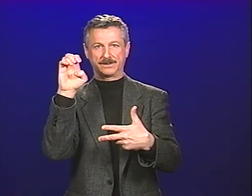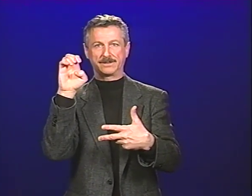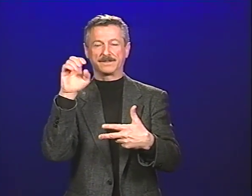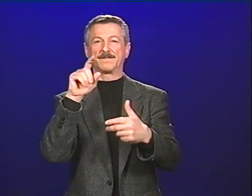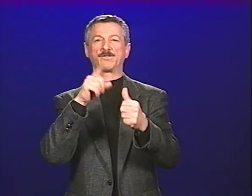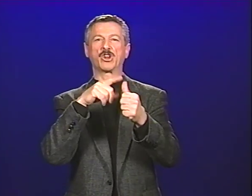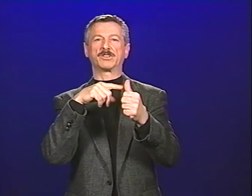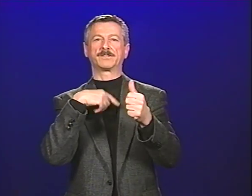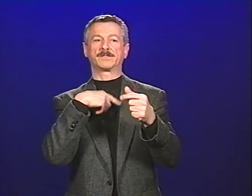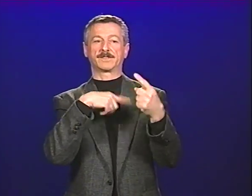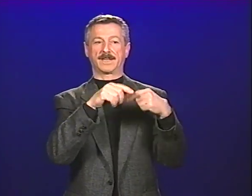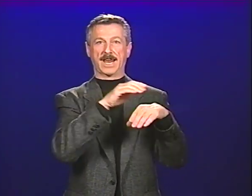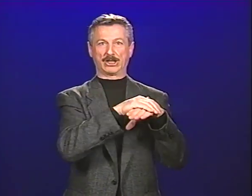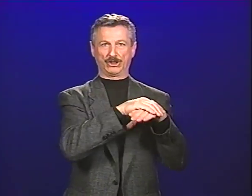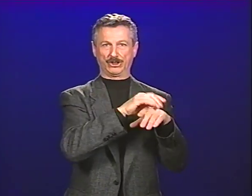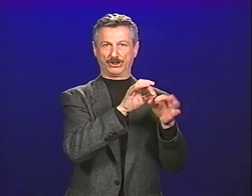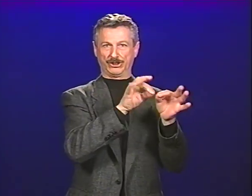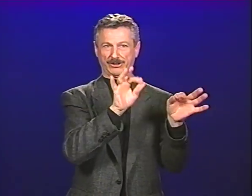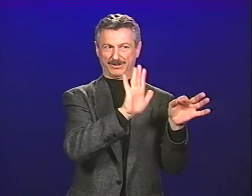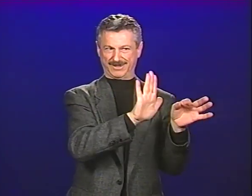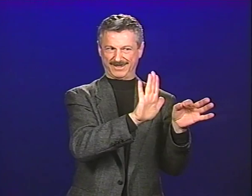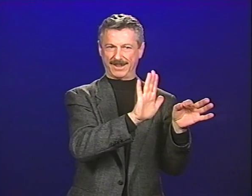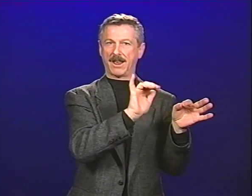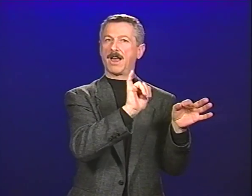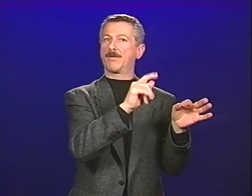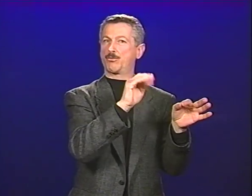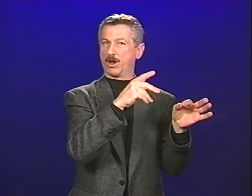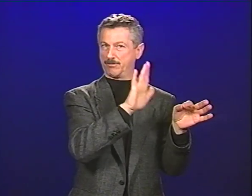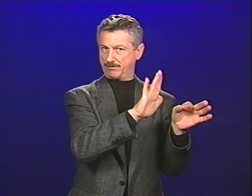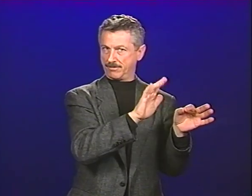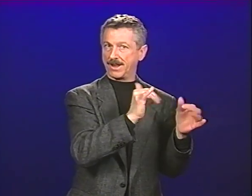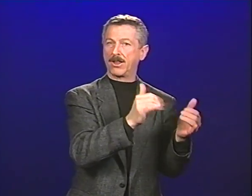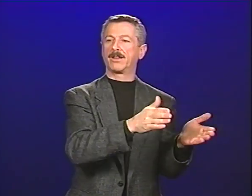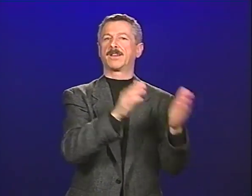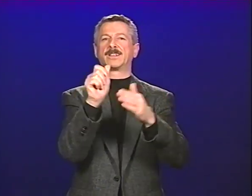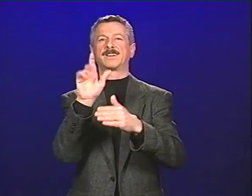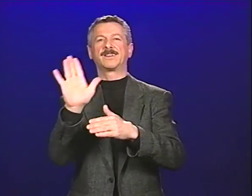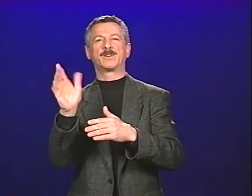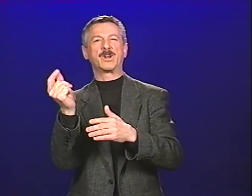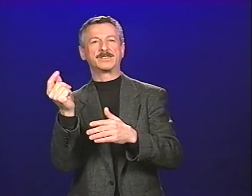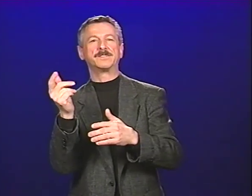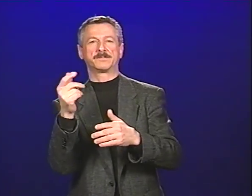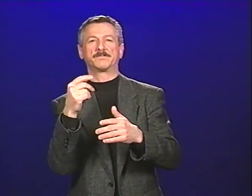Classifier predicates can function as prepositions. Let me give you an English sentence and contrast it with an ASL sentence.